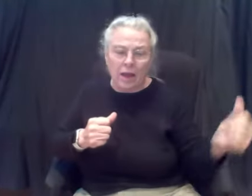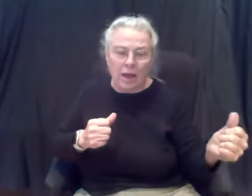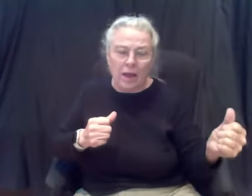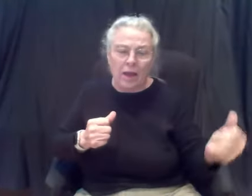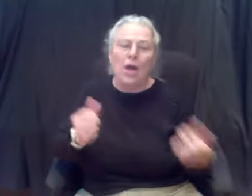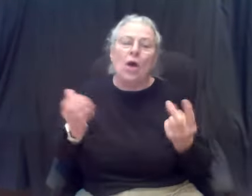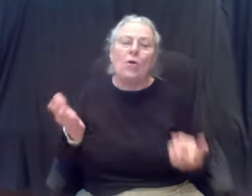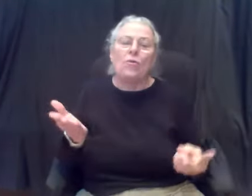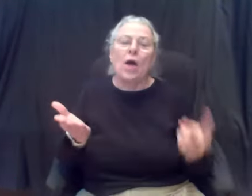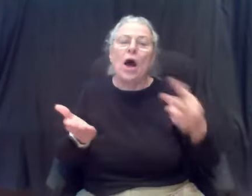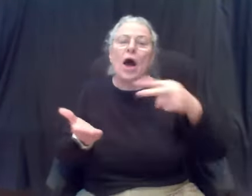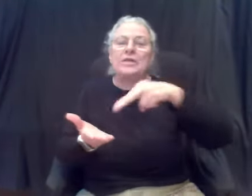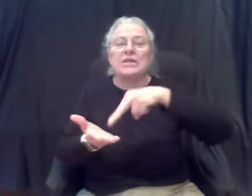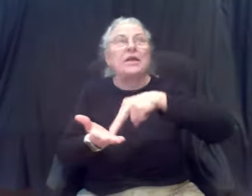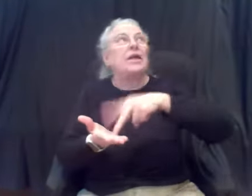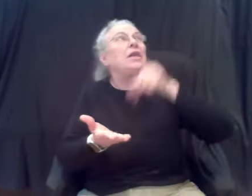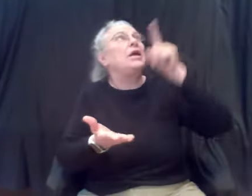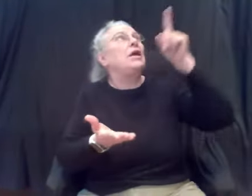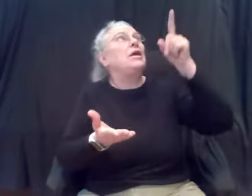away. Rising, he